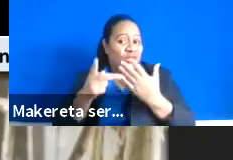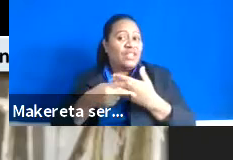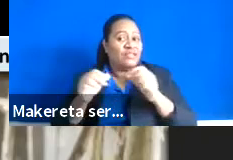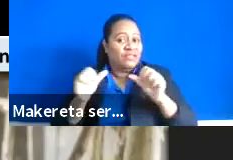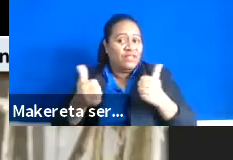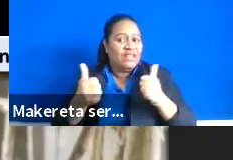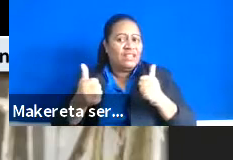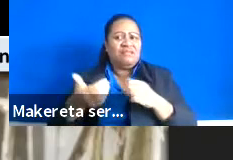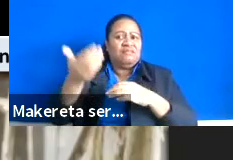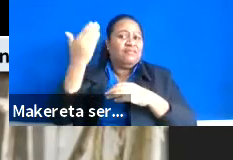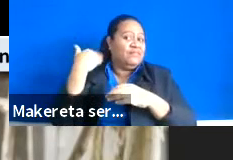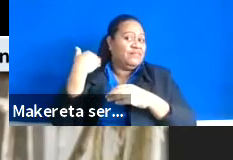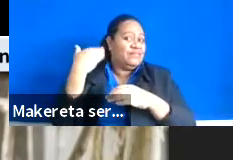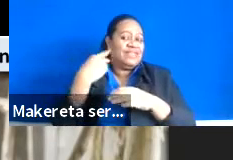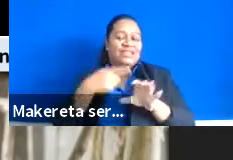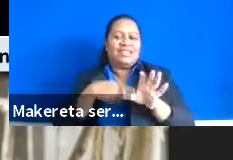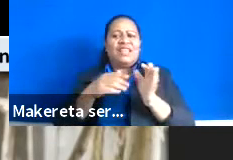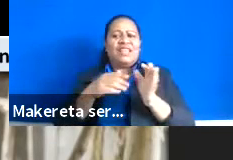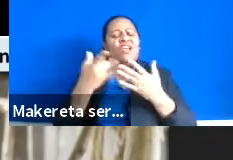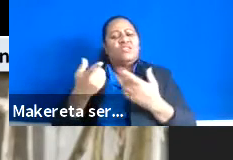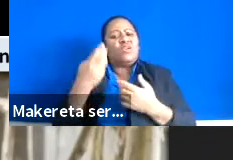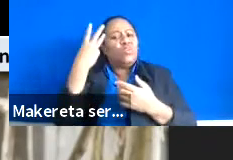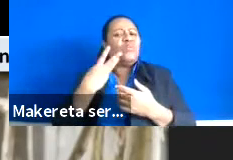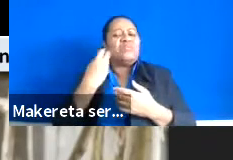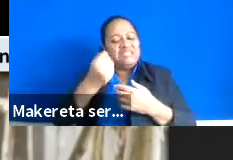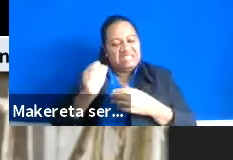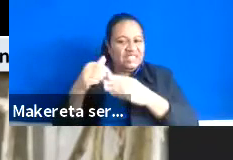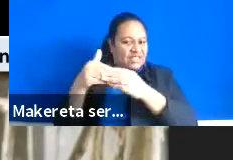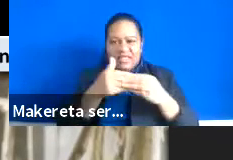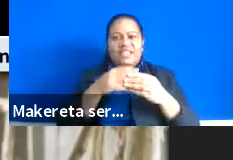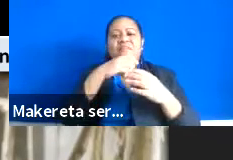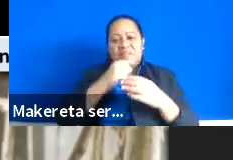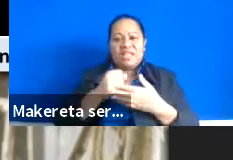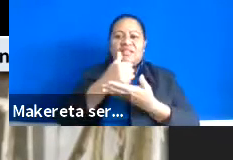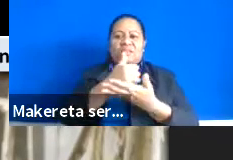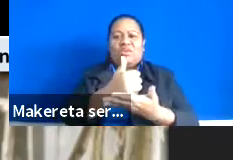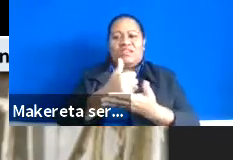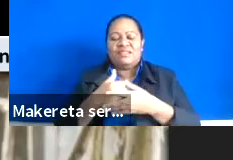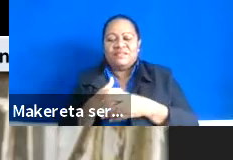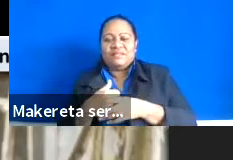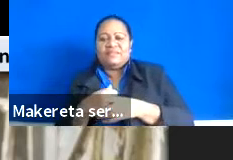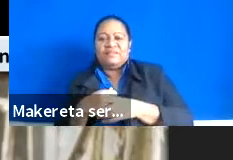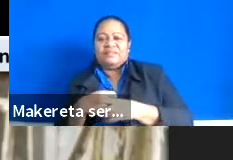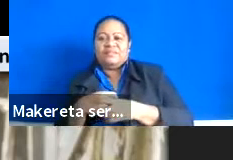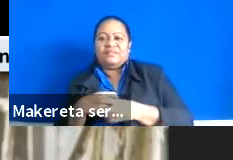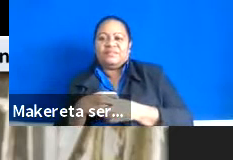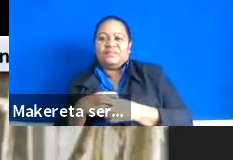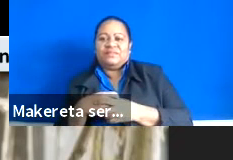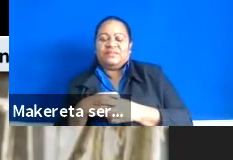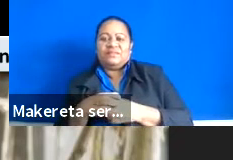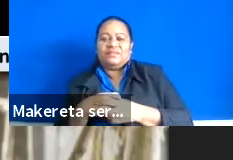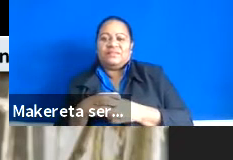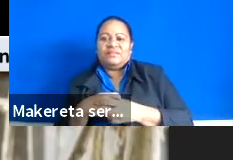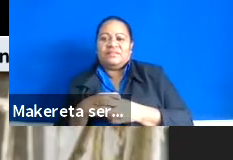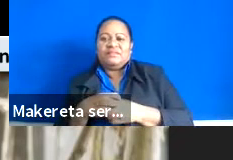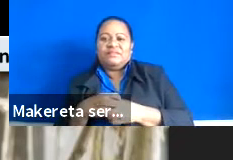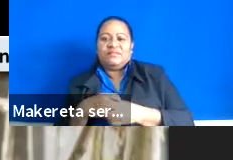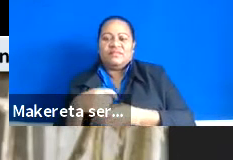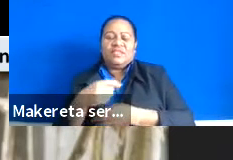year ago, women are still taking the lead and men are supporting them. So we believe that